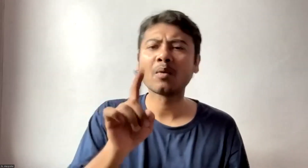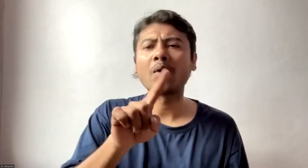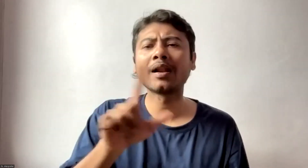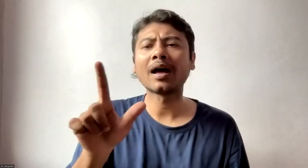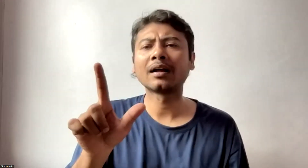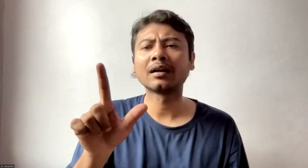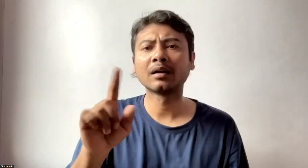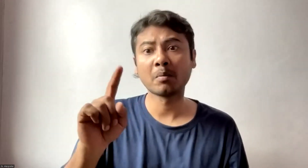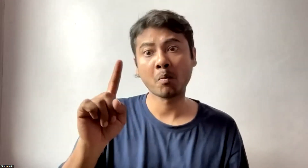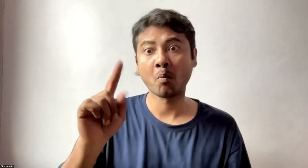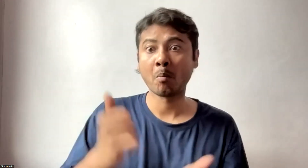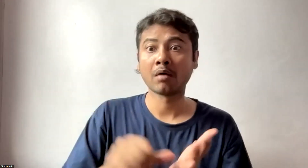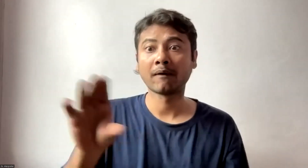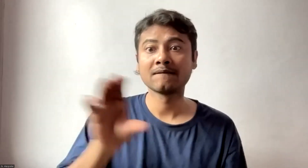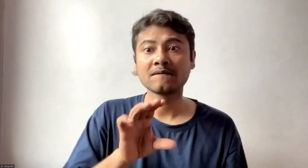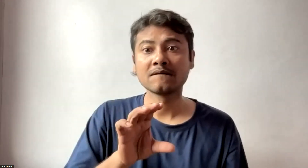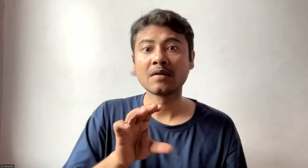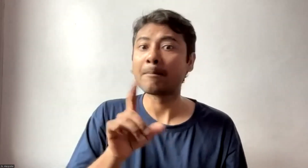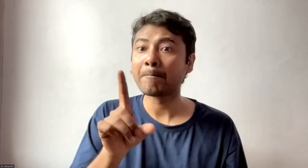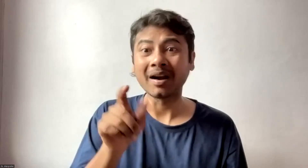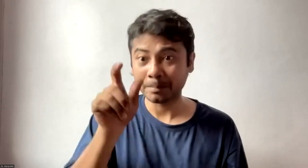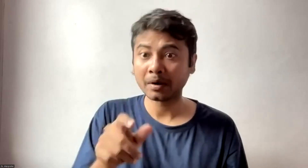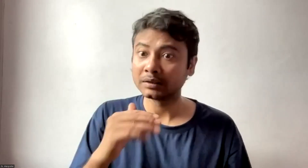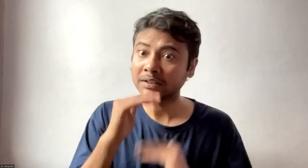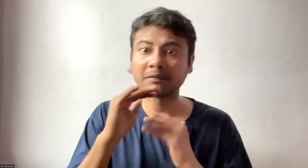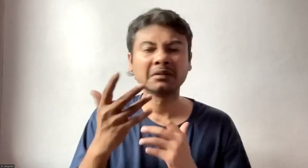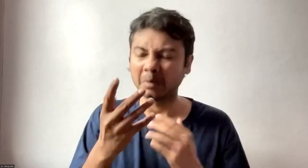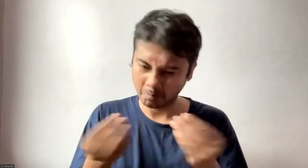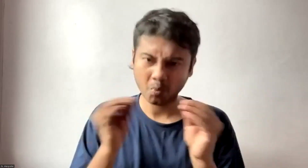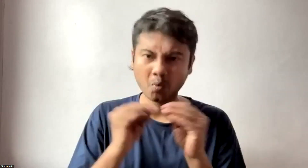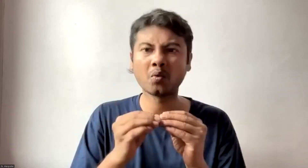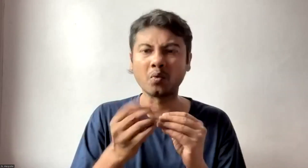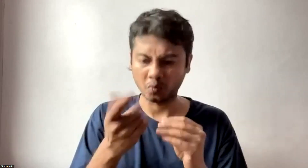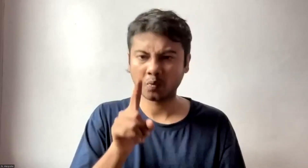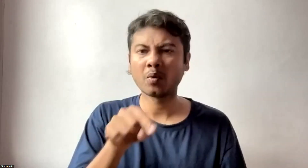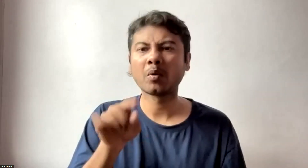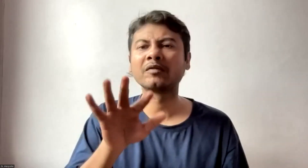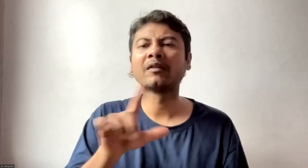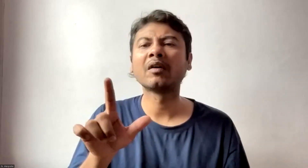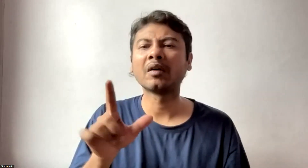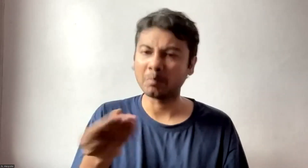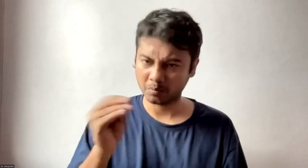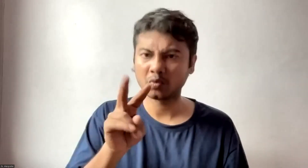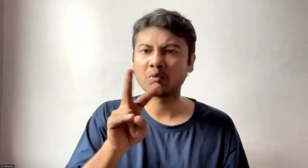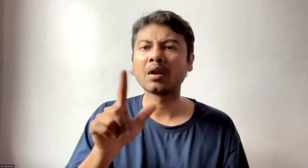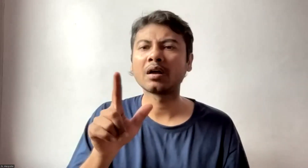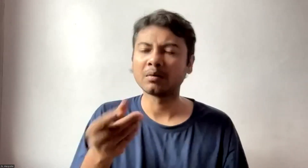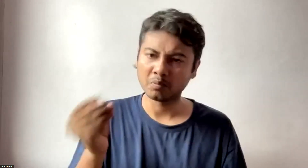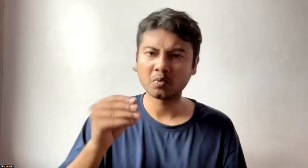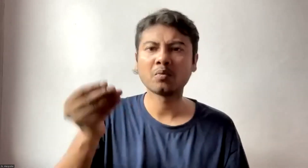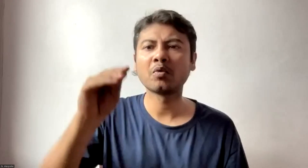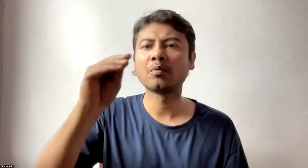in with that 1 lakh rupees per month. No matter how much you give him, he will never be satisfied.